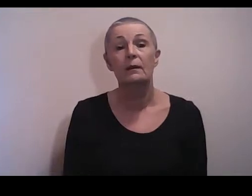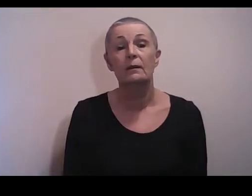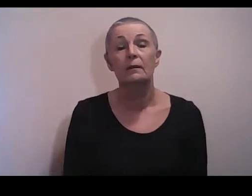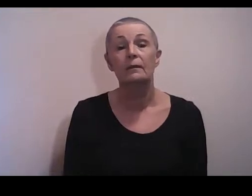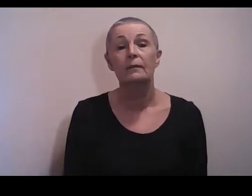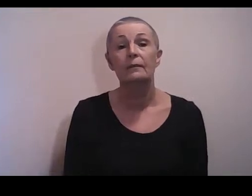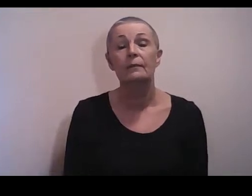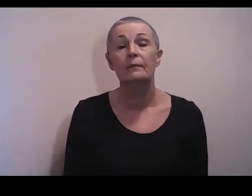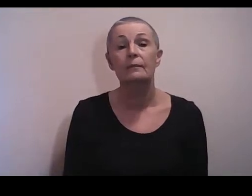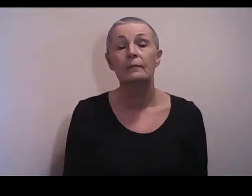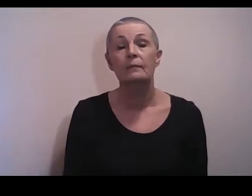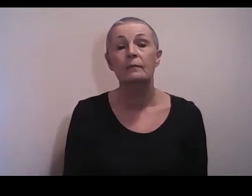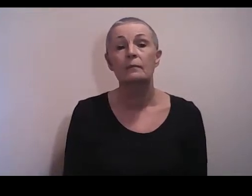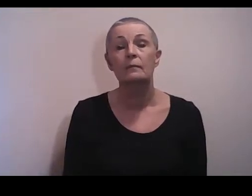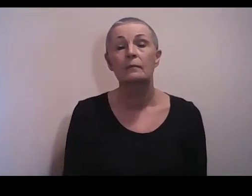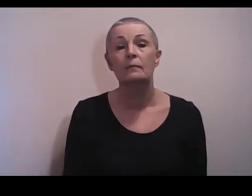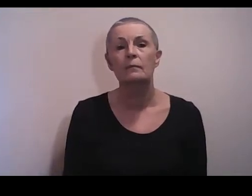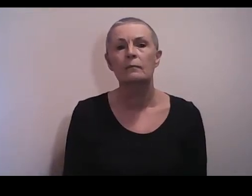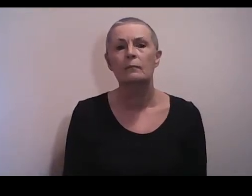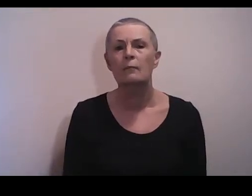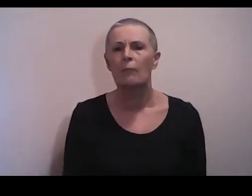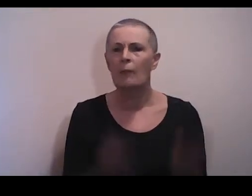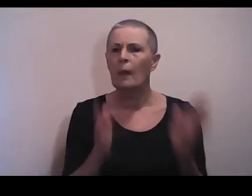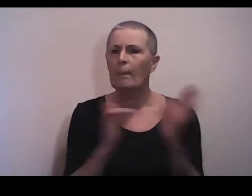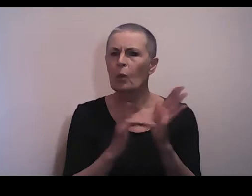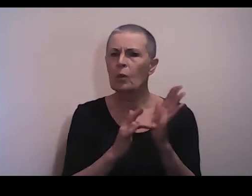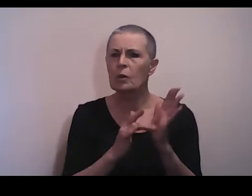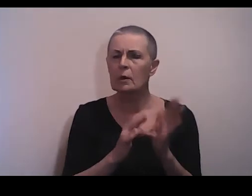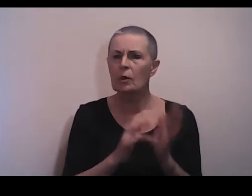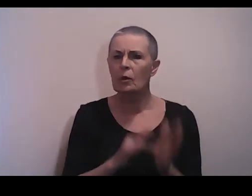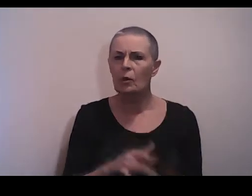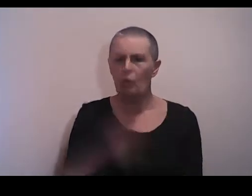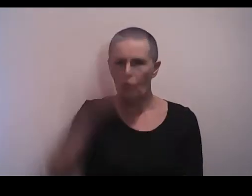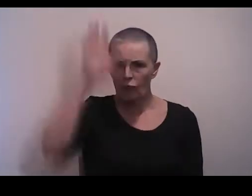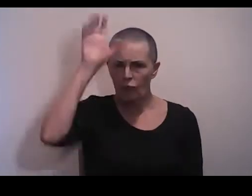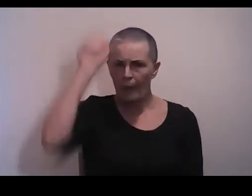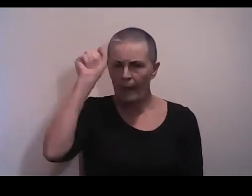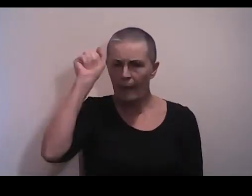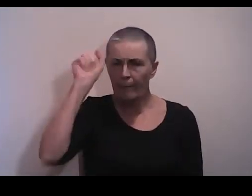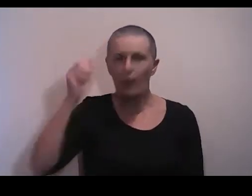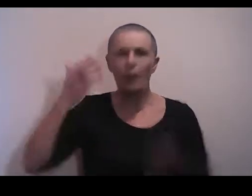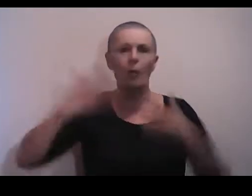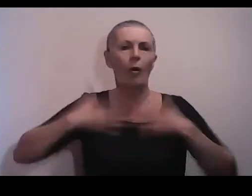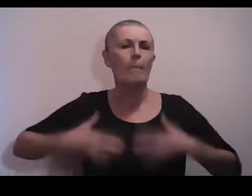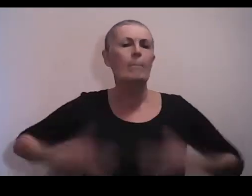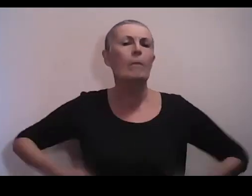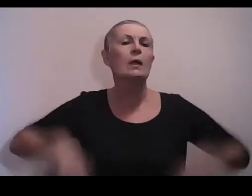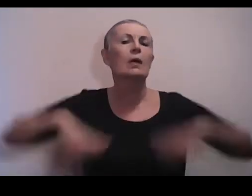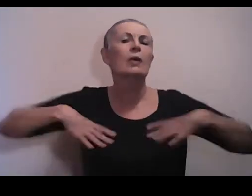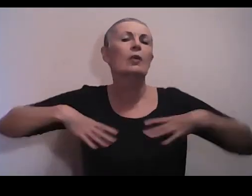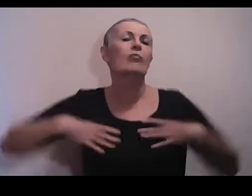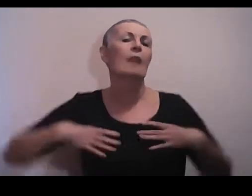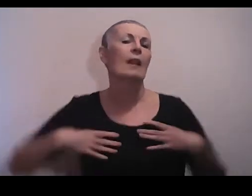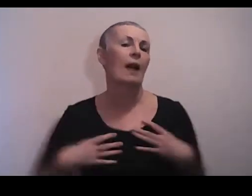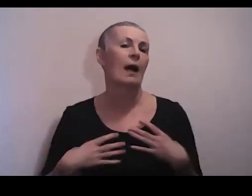What's important to remember when you do this is that you keep your whole body relaxed, your shoulders relaxed,